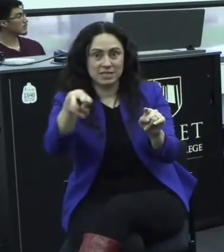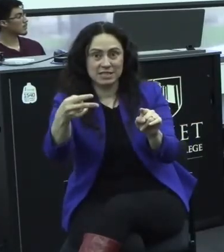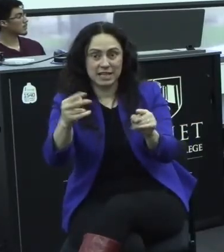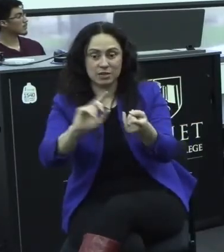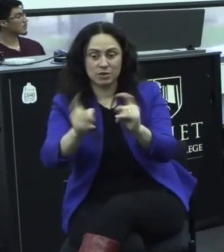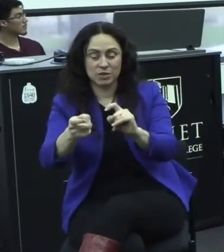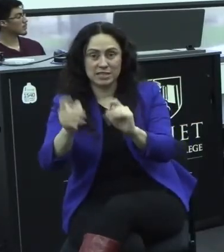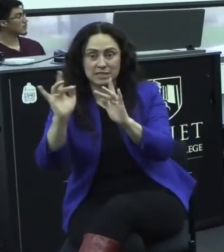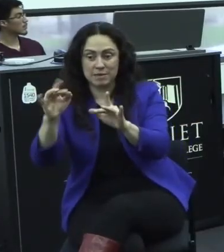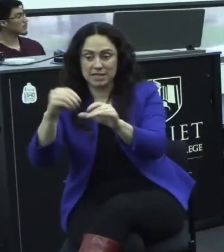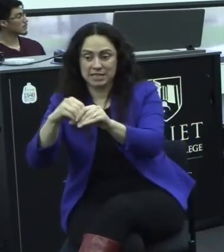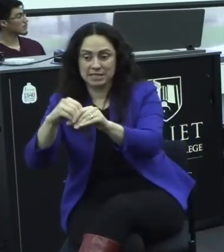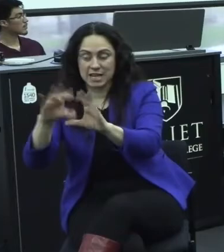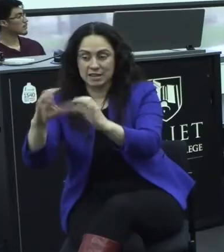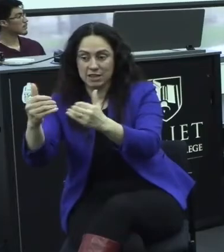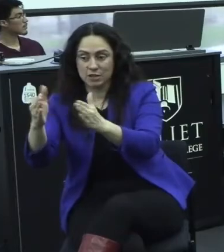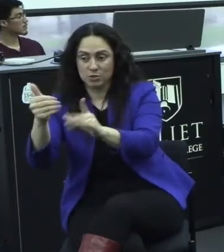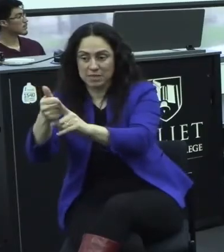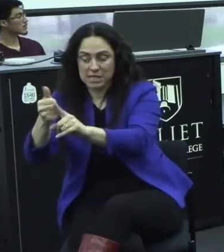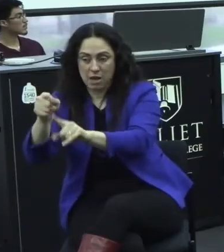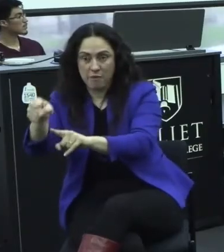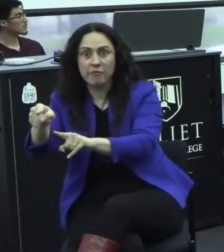space within the classroom as well.